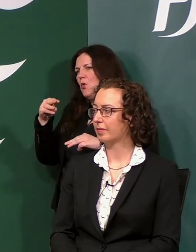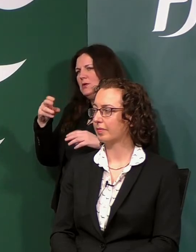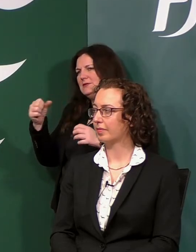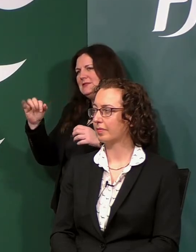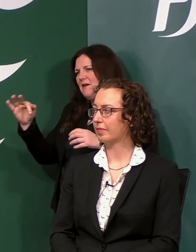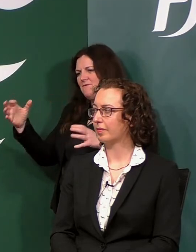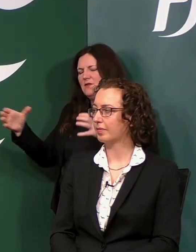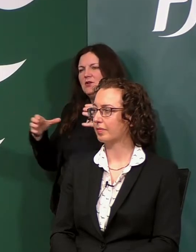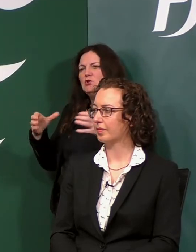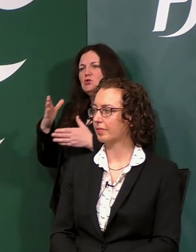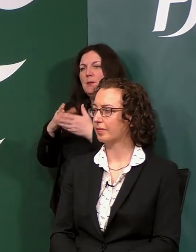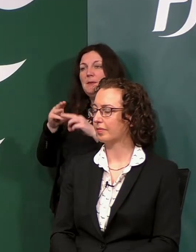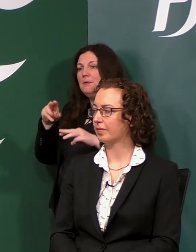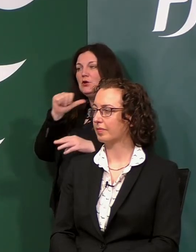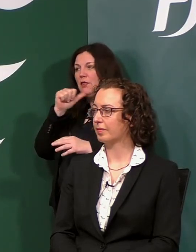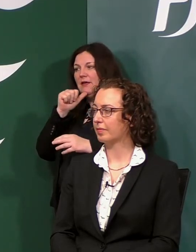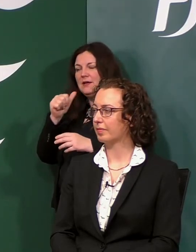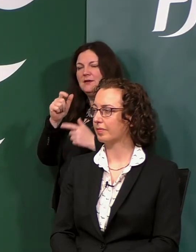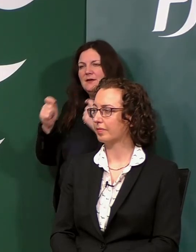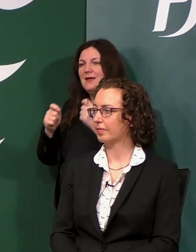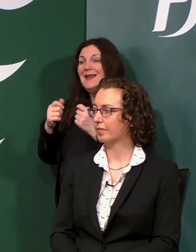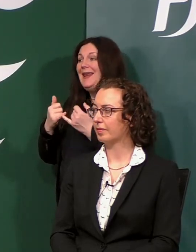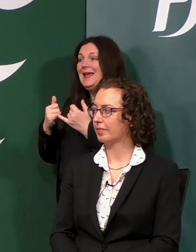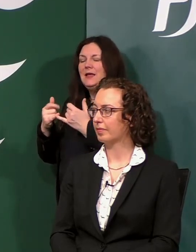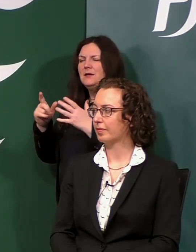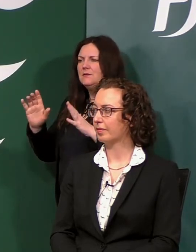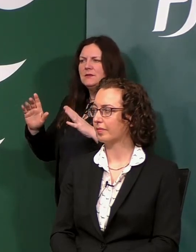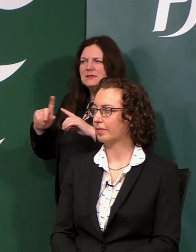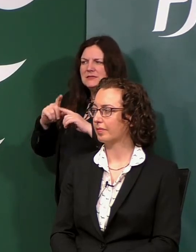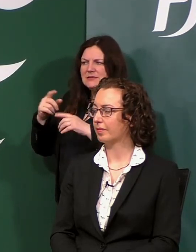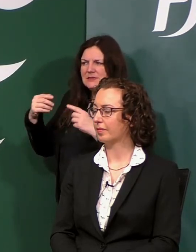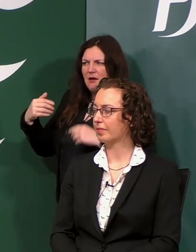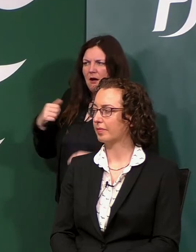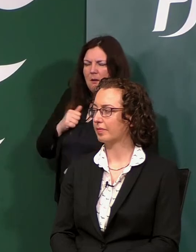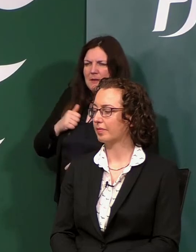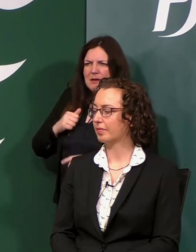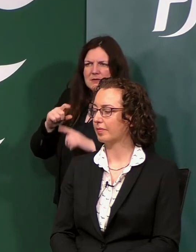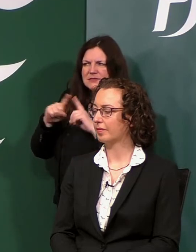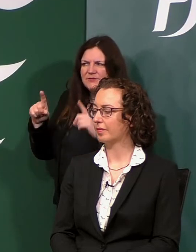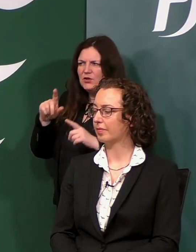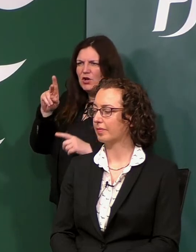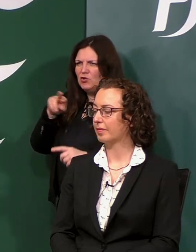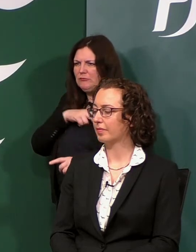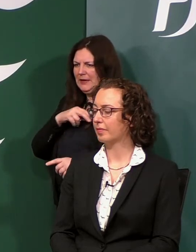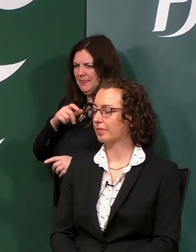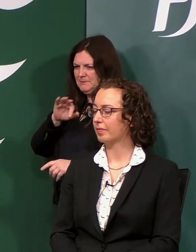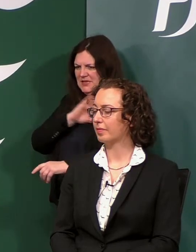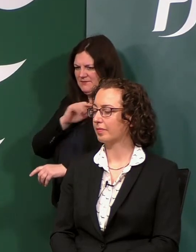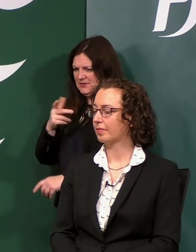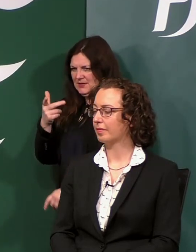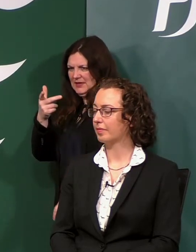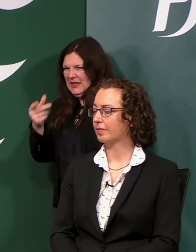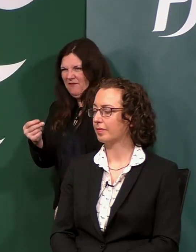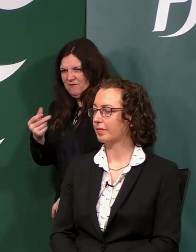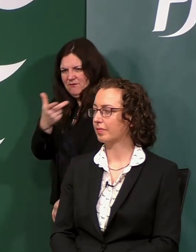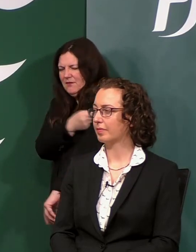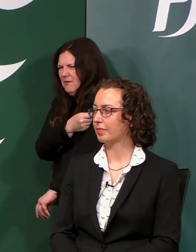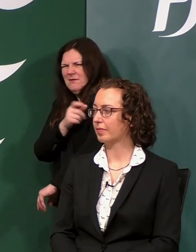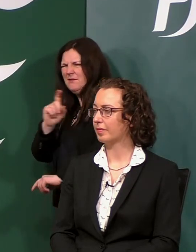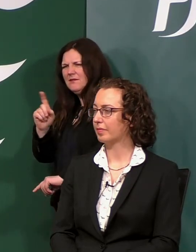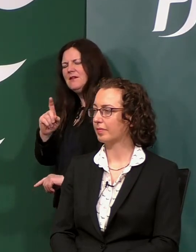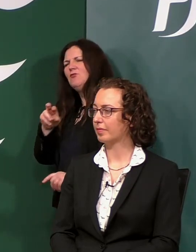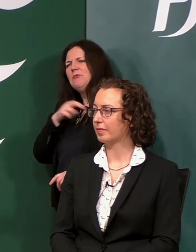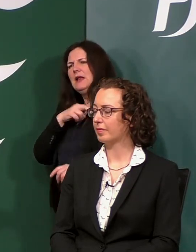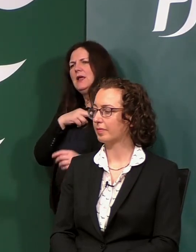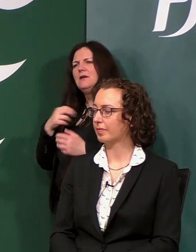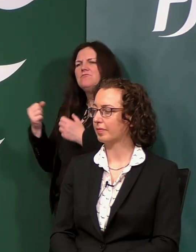areas are not vaccinators, so the Defence Forces are largely in logistics, the administrative staff in those areas. So we have our panels that we're drawing off, and the redeployment's happening this